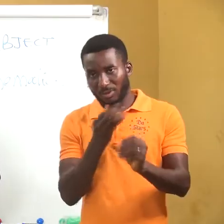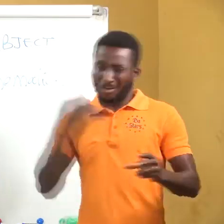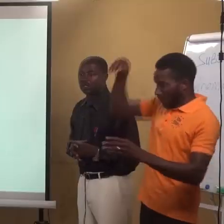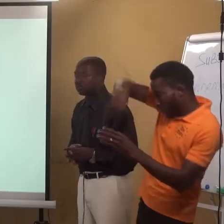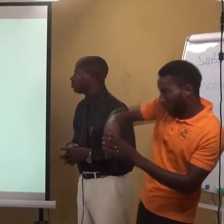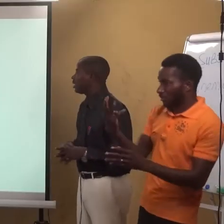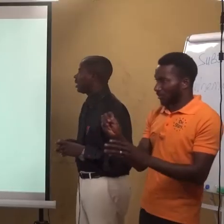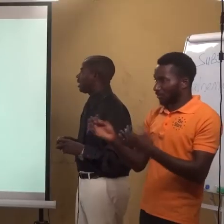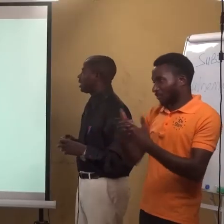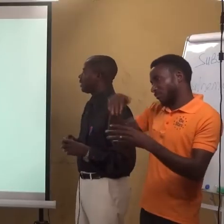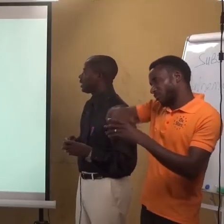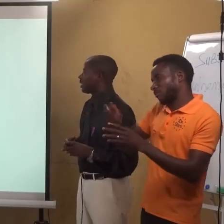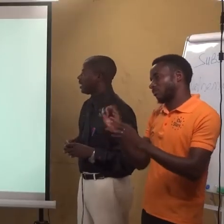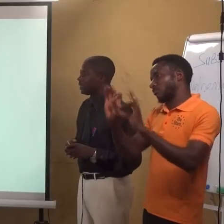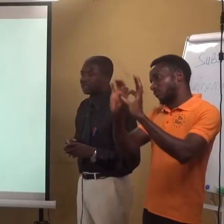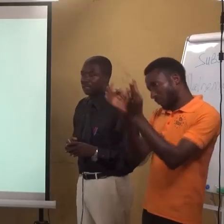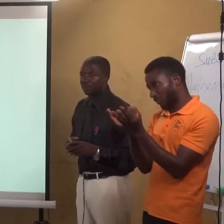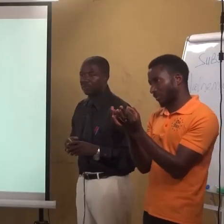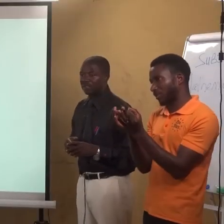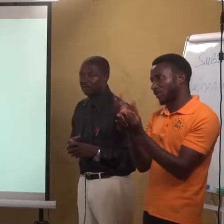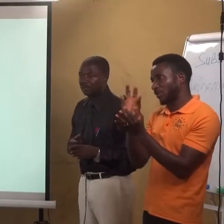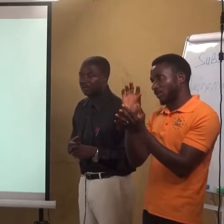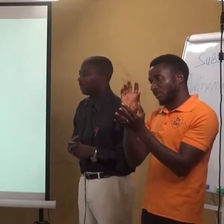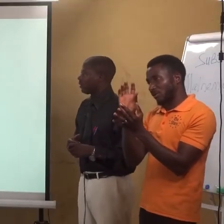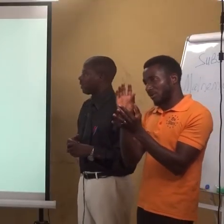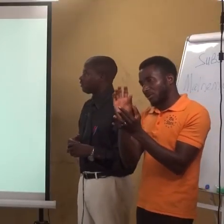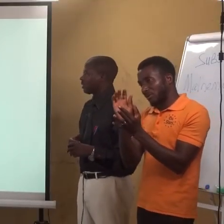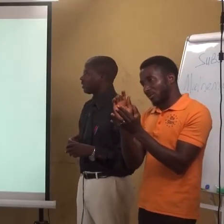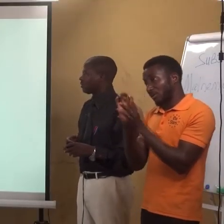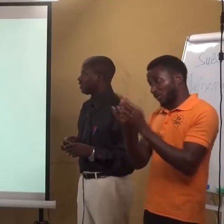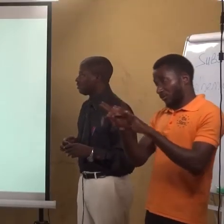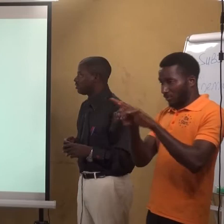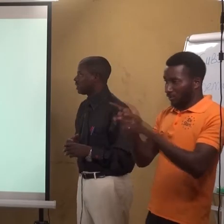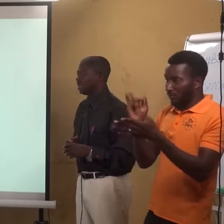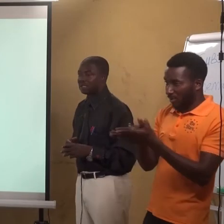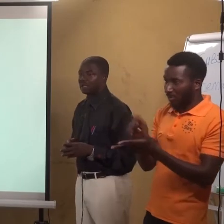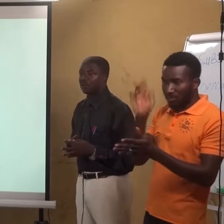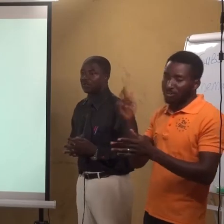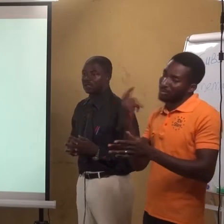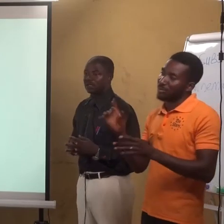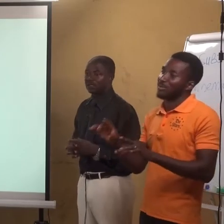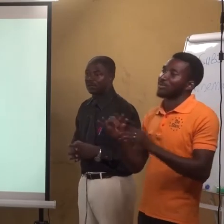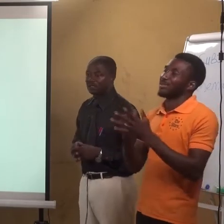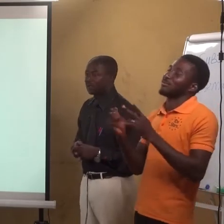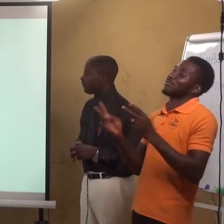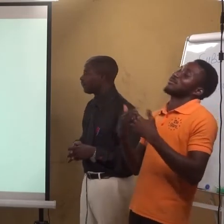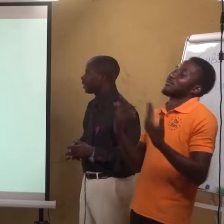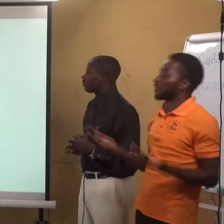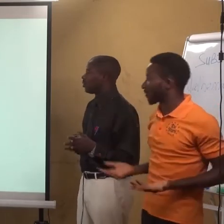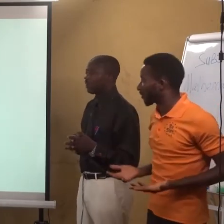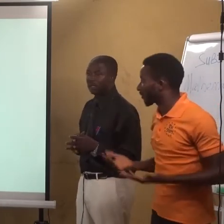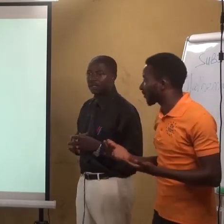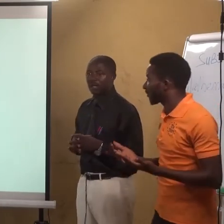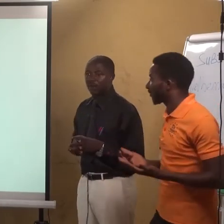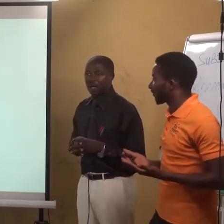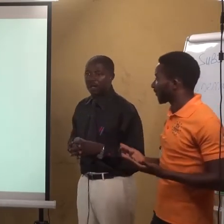is 1 over 2. And our n term is 7. We're expected to deduce the n term, which is the 7th term.